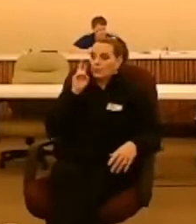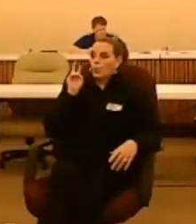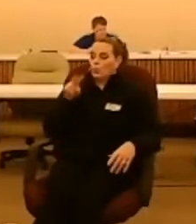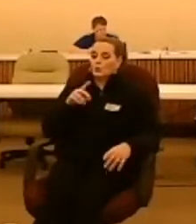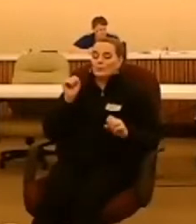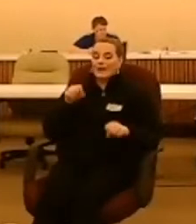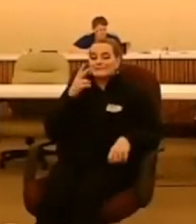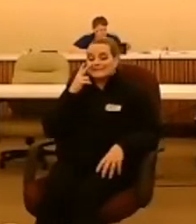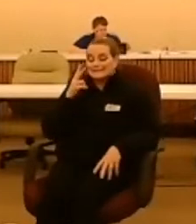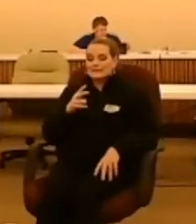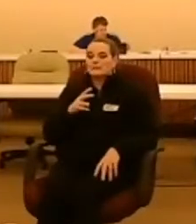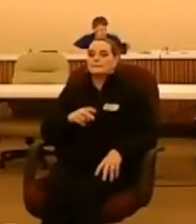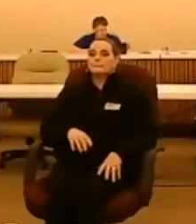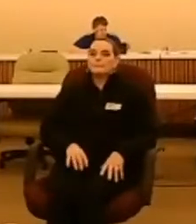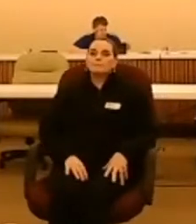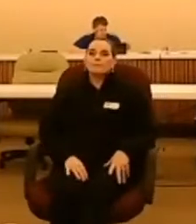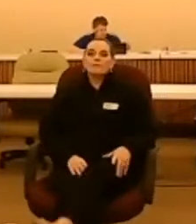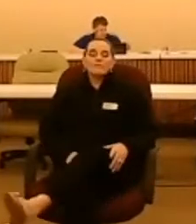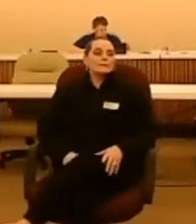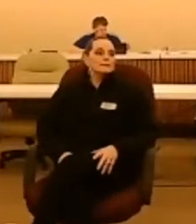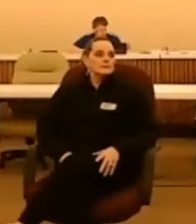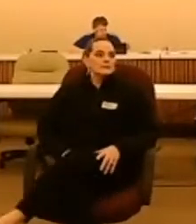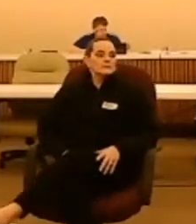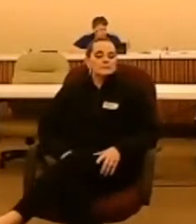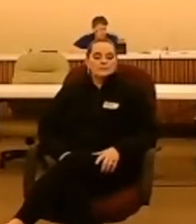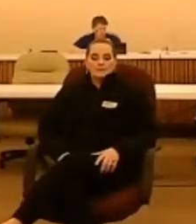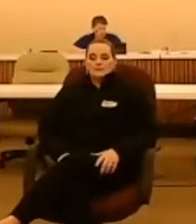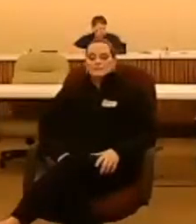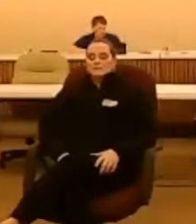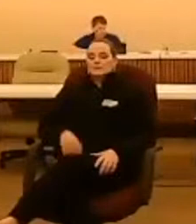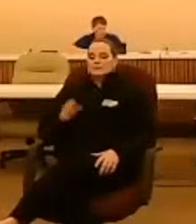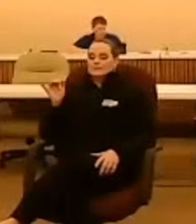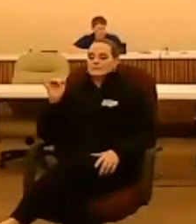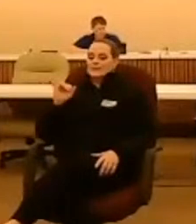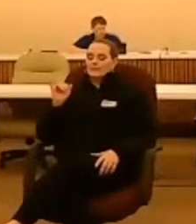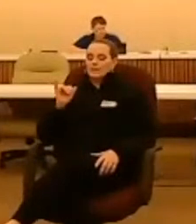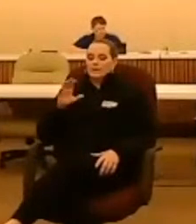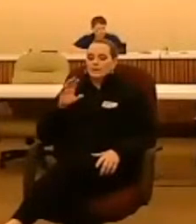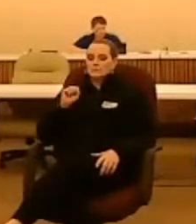it in the imagery, sort of the swale leading up to it.